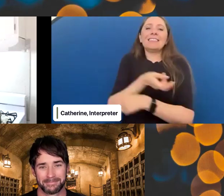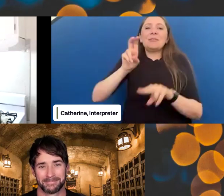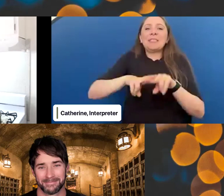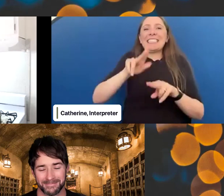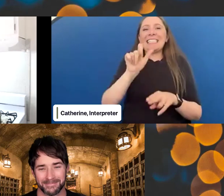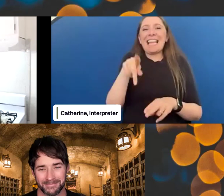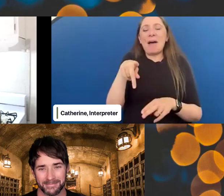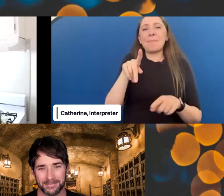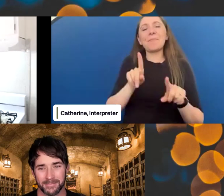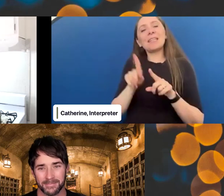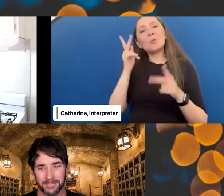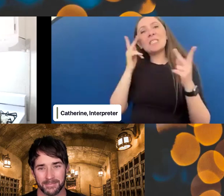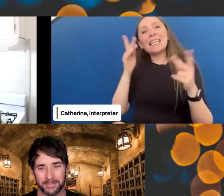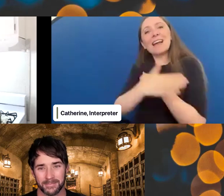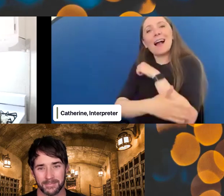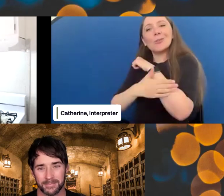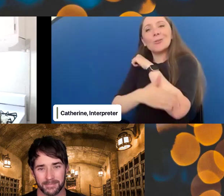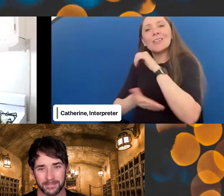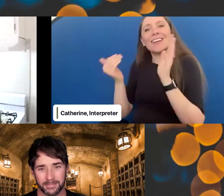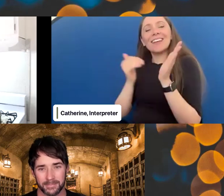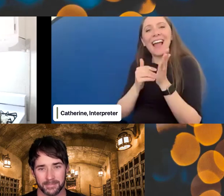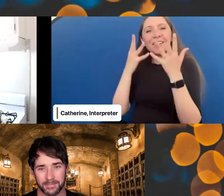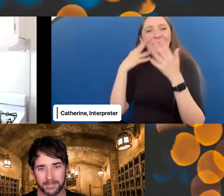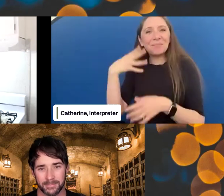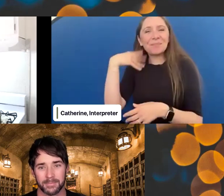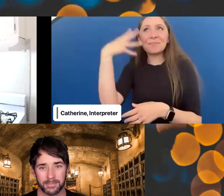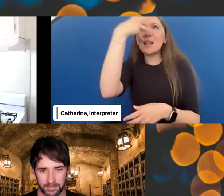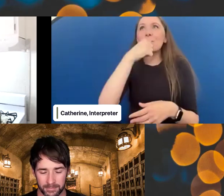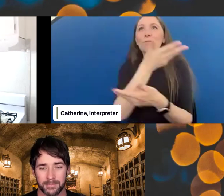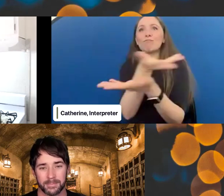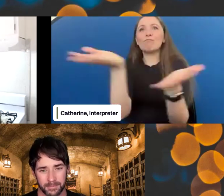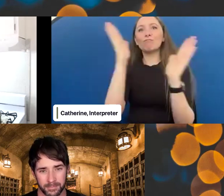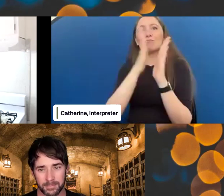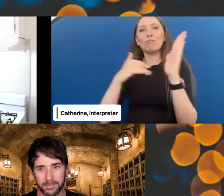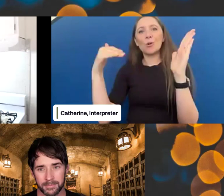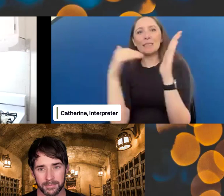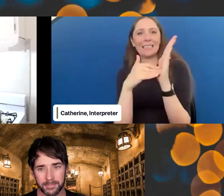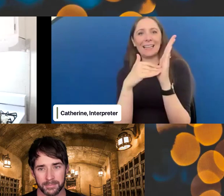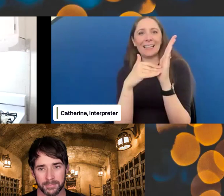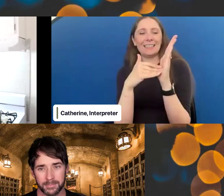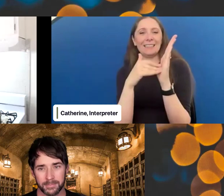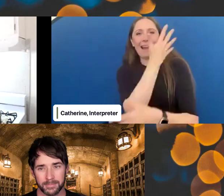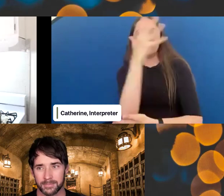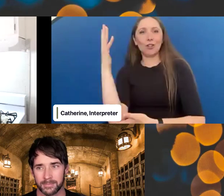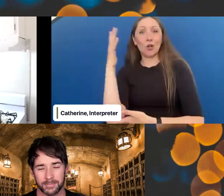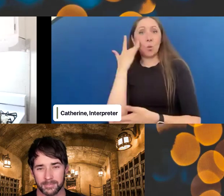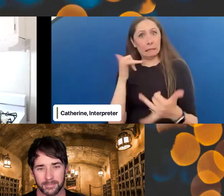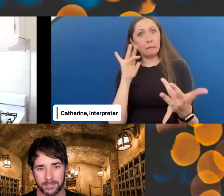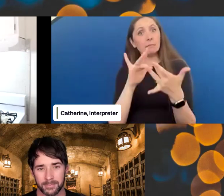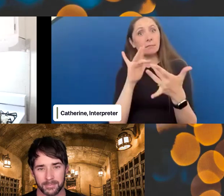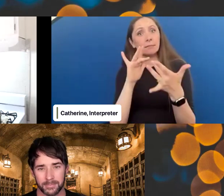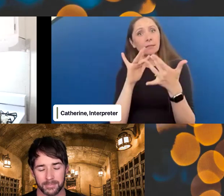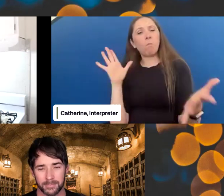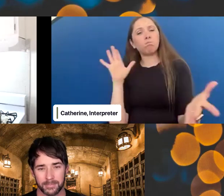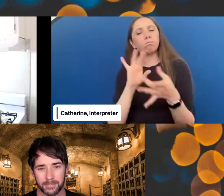but also just to see the country and experience that nature again. Yeah, we're still all in touch. We bonded